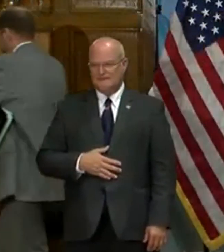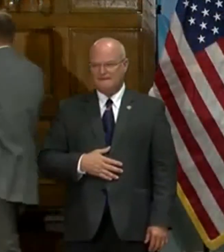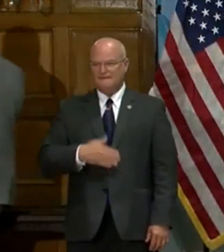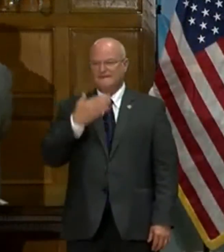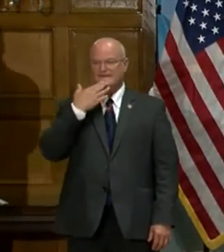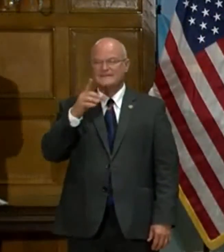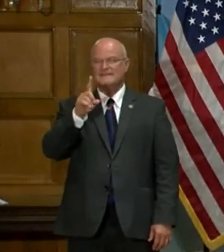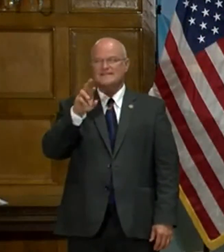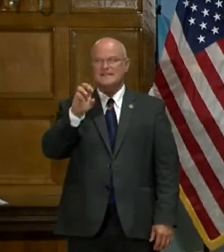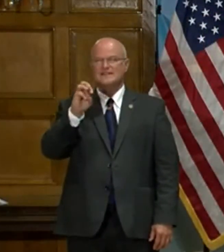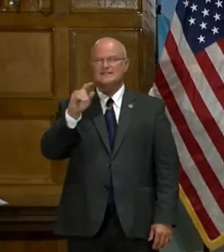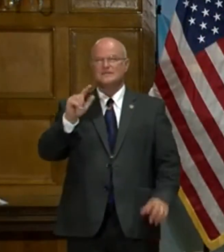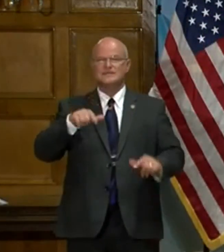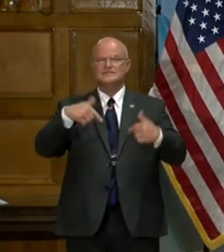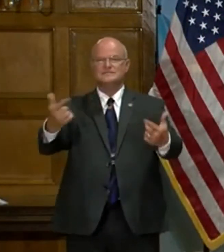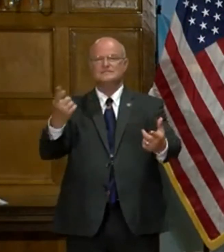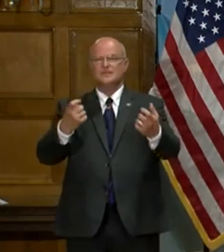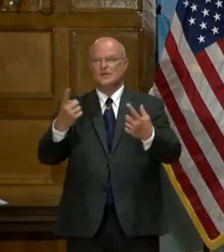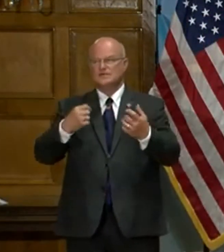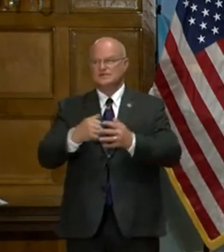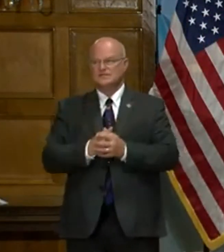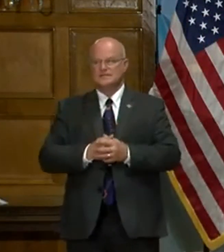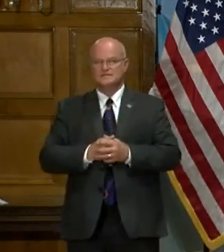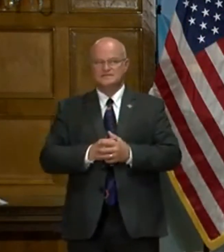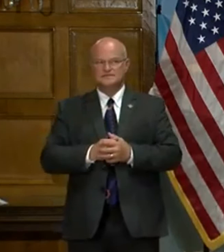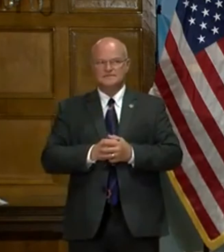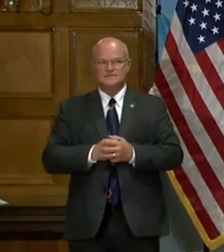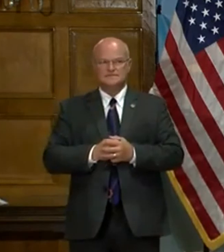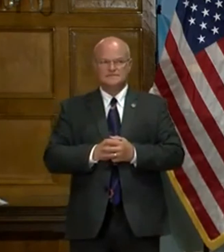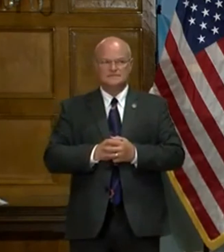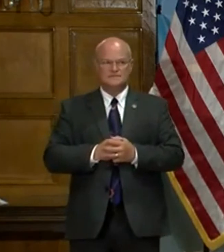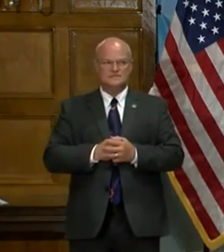Thank you, Dr. Smith. With that, we'll take questions.